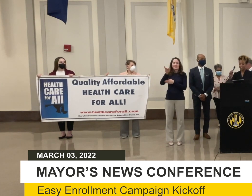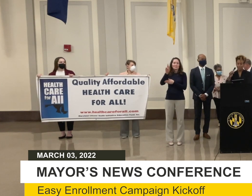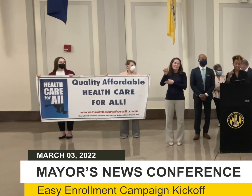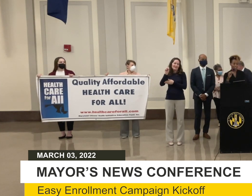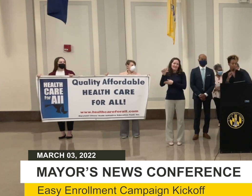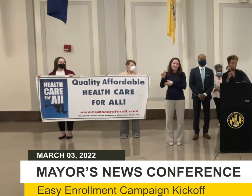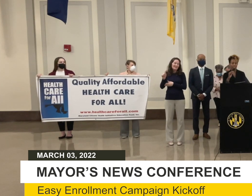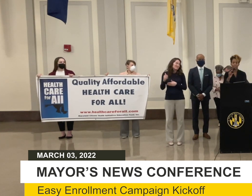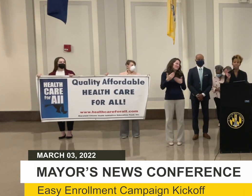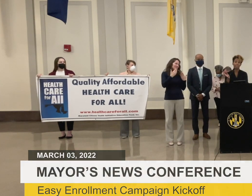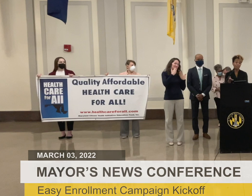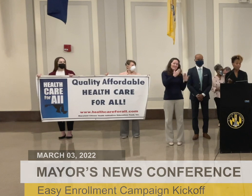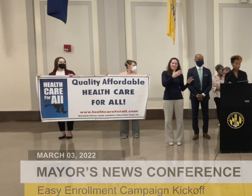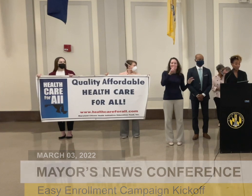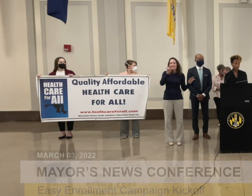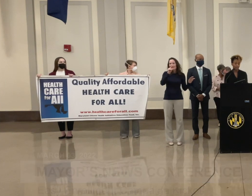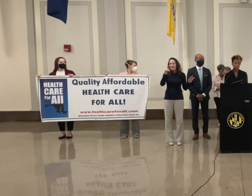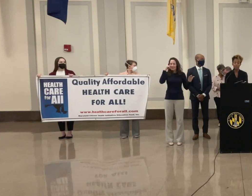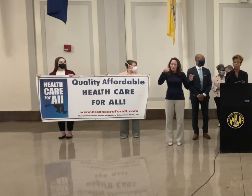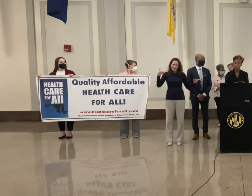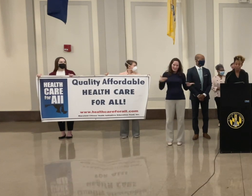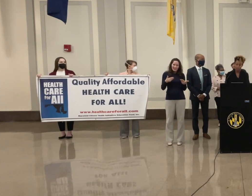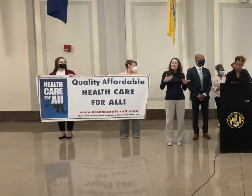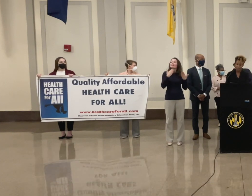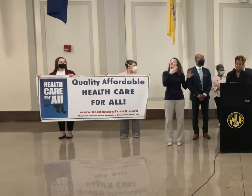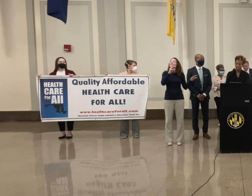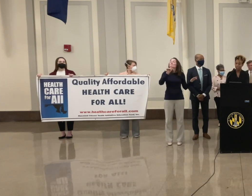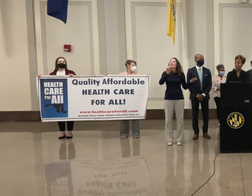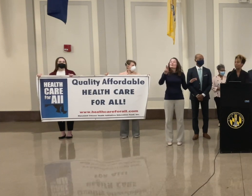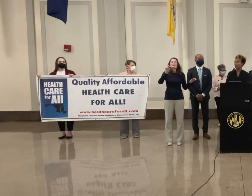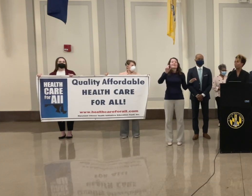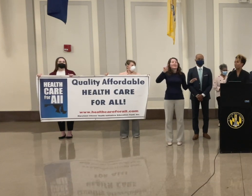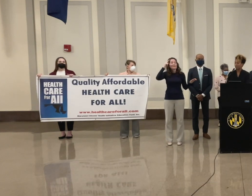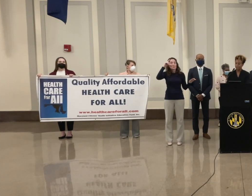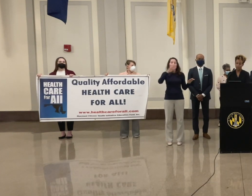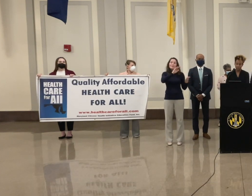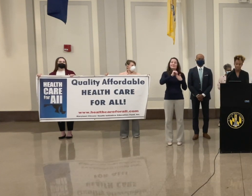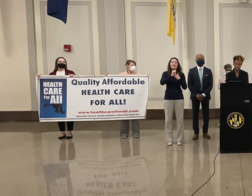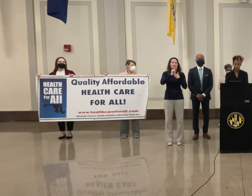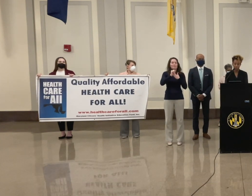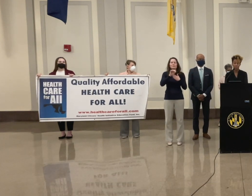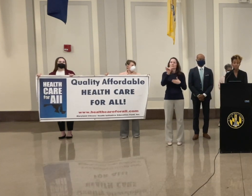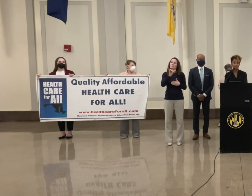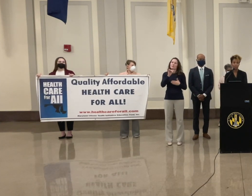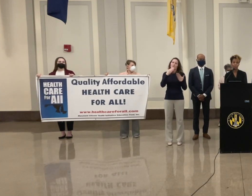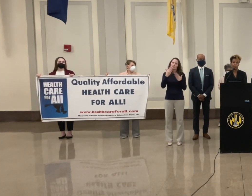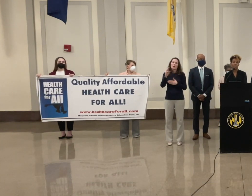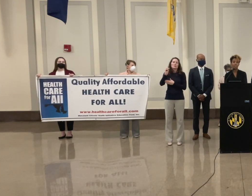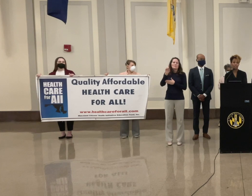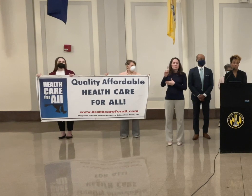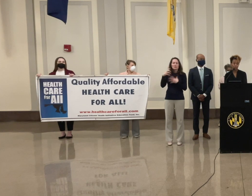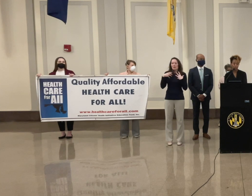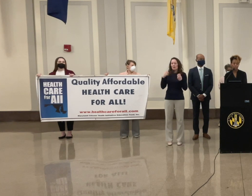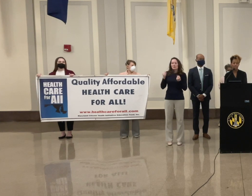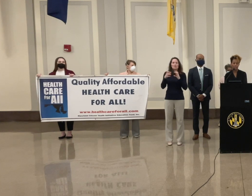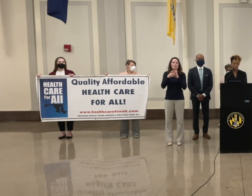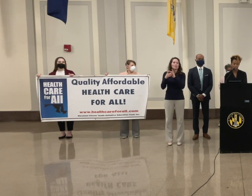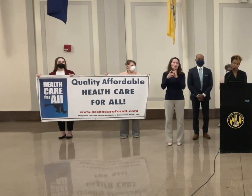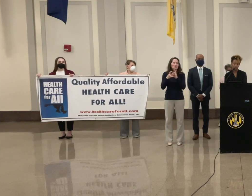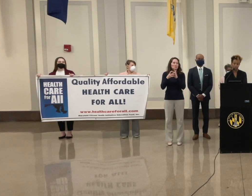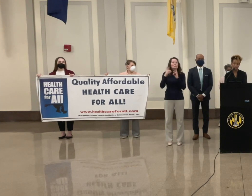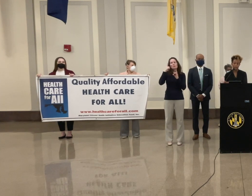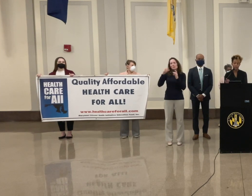Thanks, Vinny, for that introduction. Thank you, Mayor Scott, for your leadership. And thanks to the Maryland Health Connection for their support of uninsured